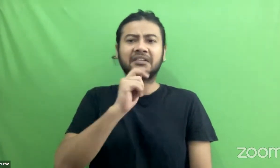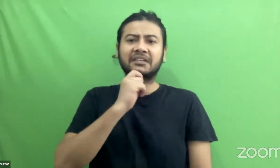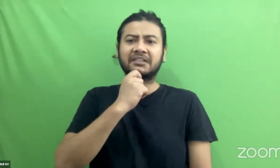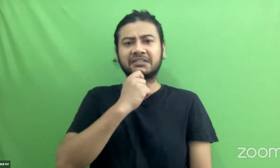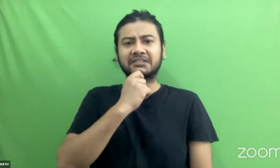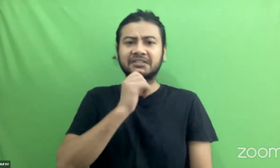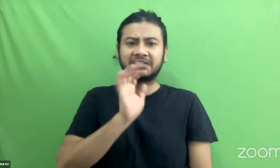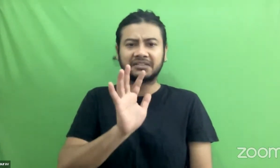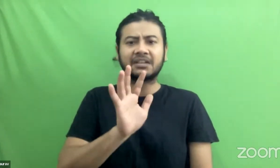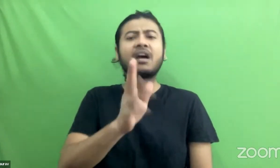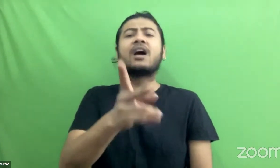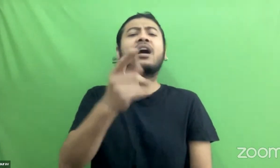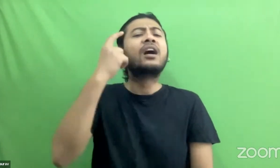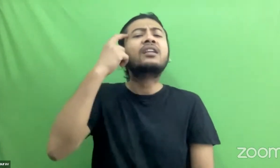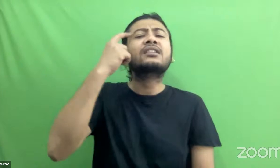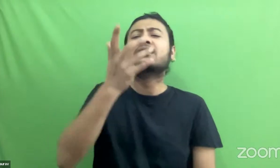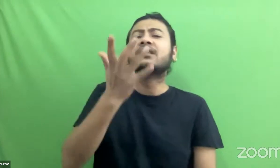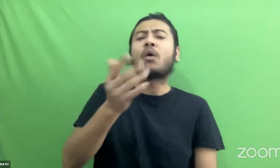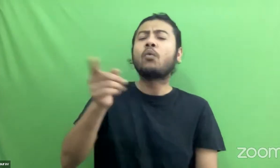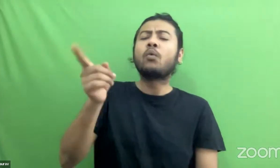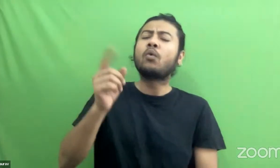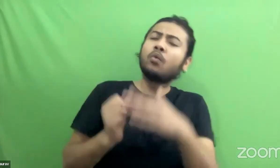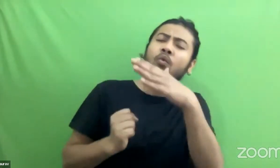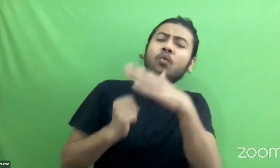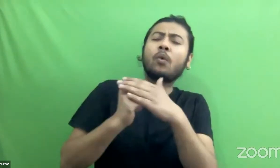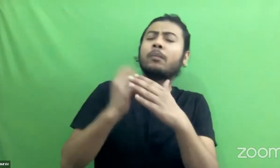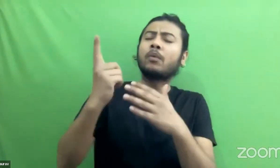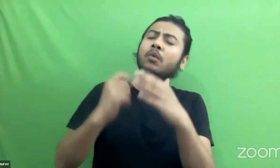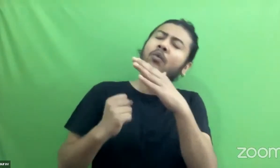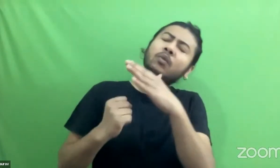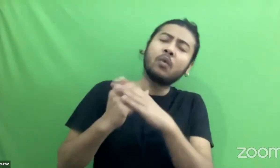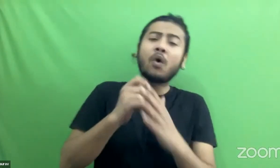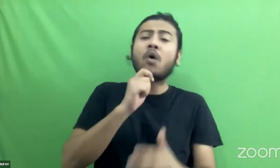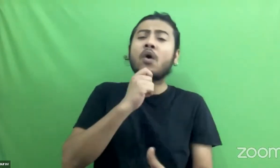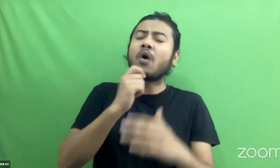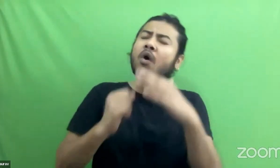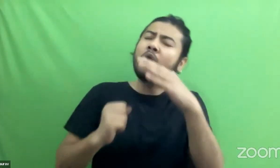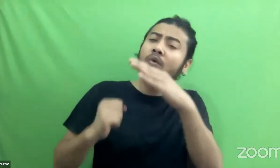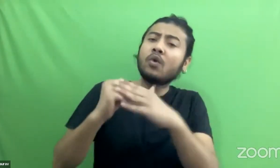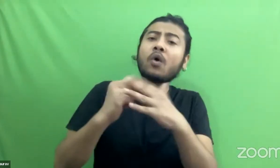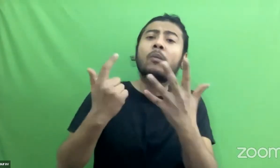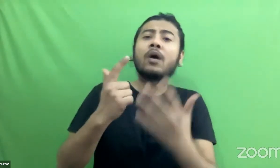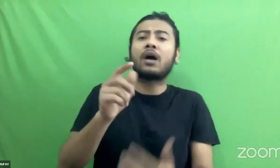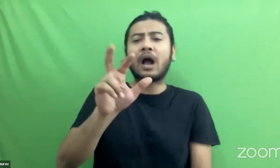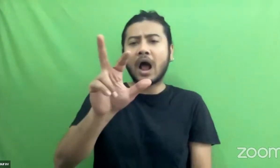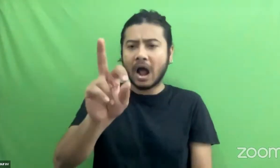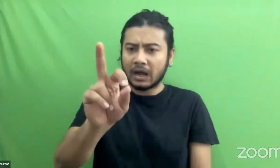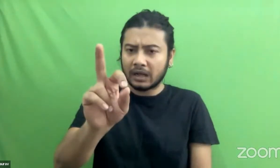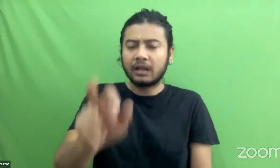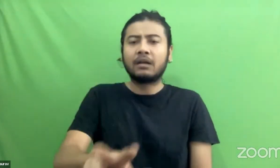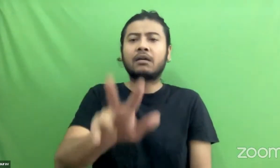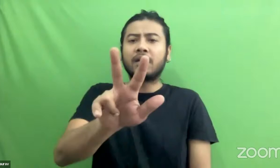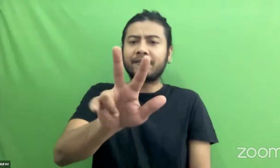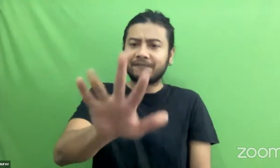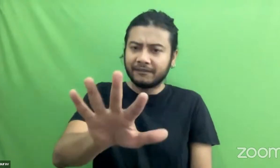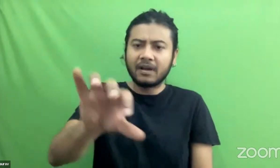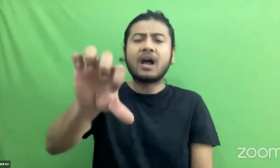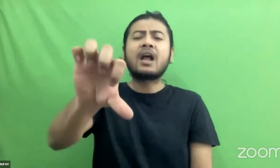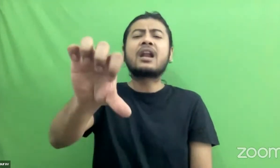average age of people nowadays who are living? 70 years, 80 years, or max to max 90 years. So when we are talking,